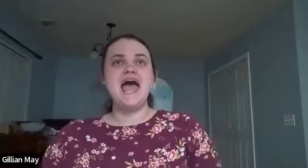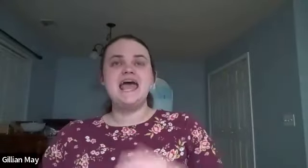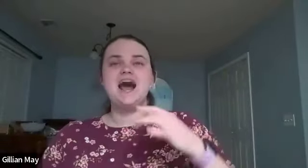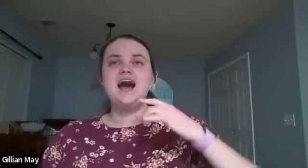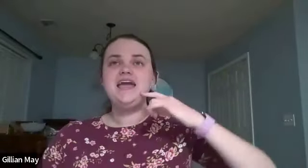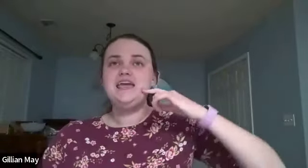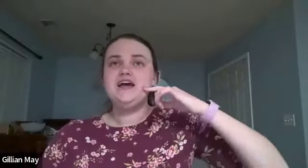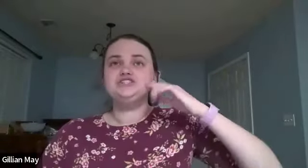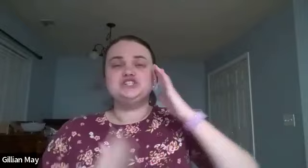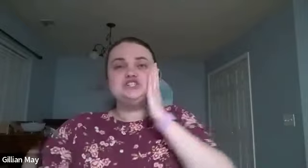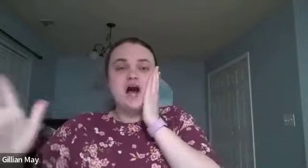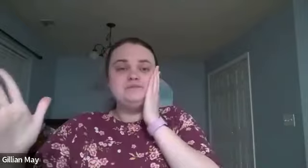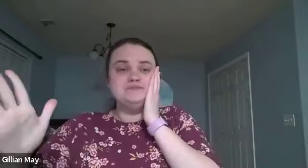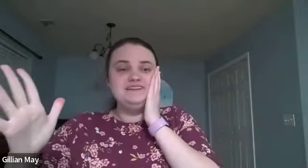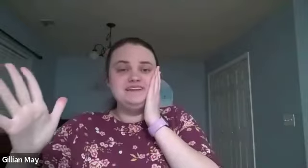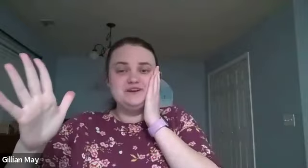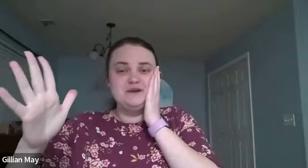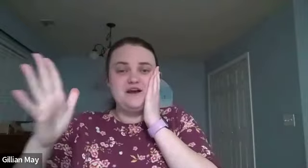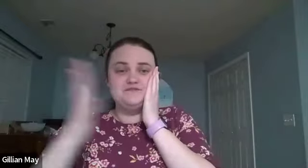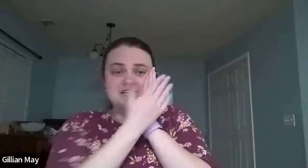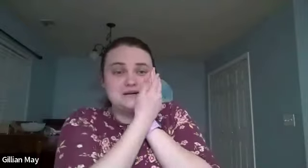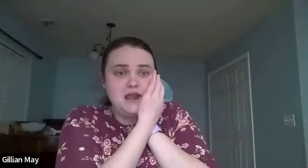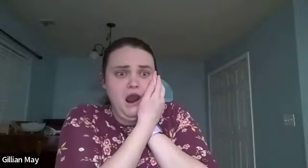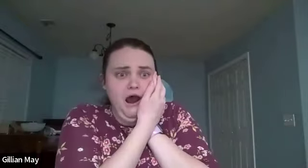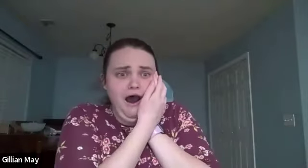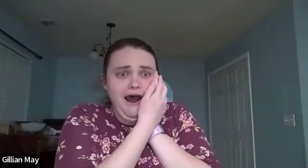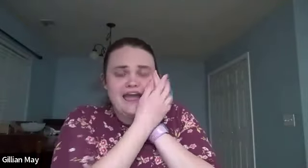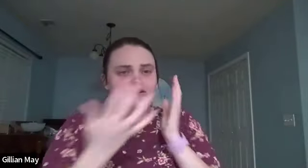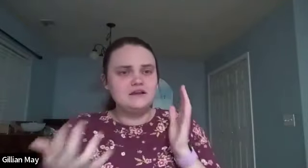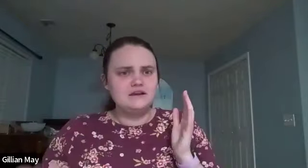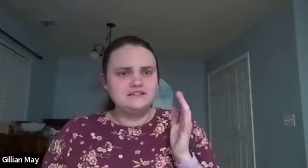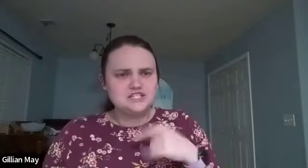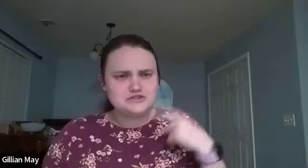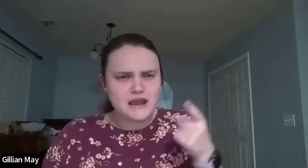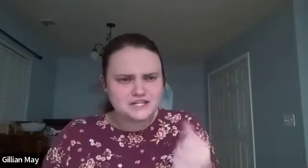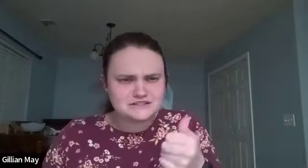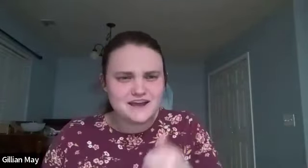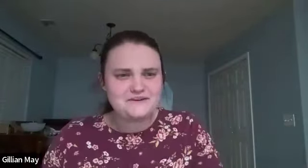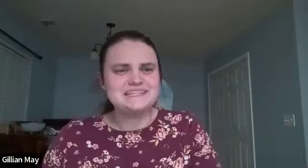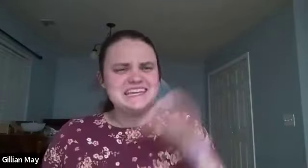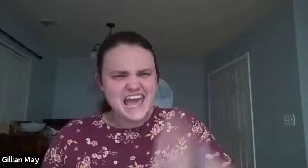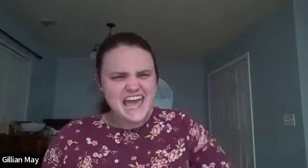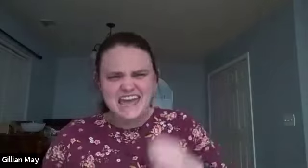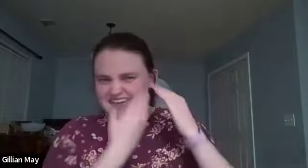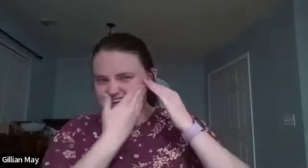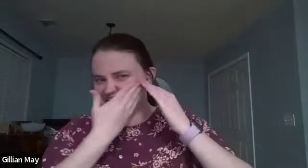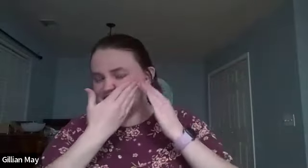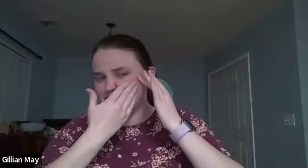And I just stopped immediately in the middle of my conversation. I'm like, and they're like, did you scratch yourself? And I was like, yes. And it was